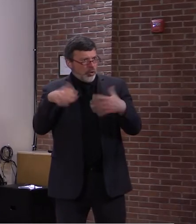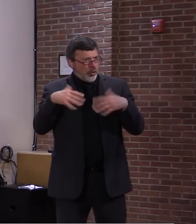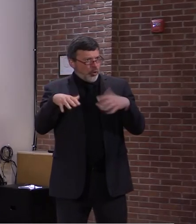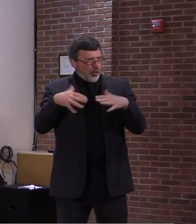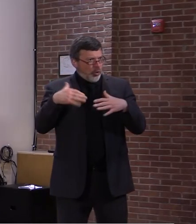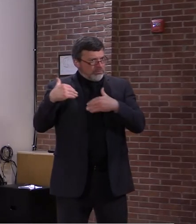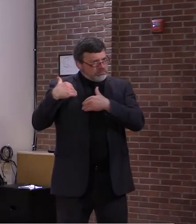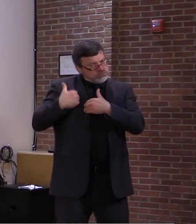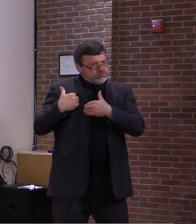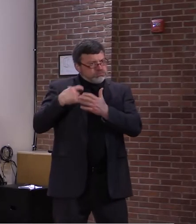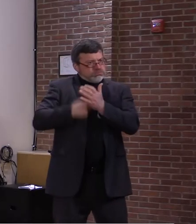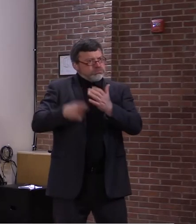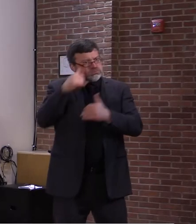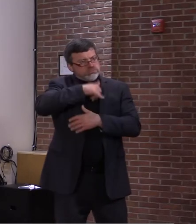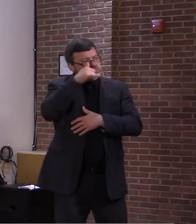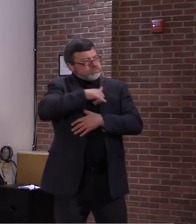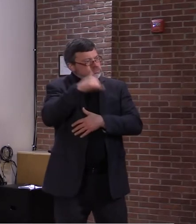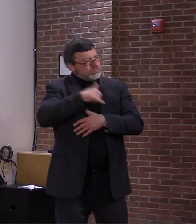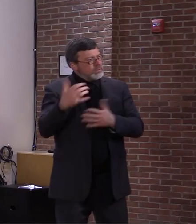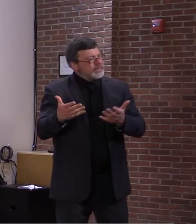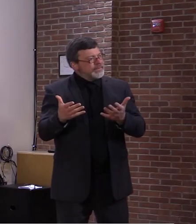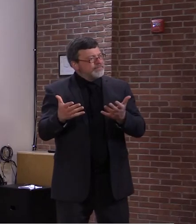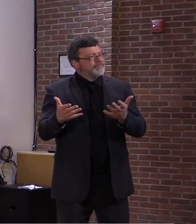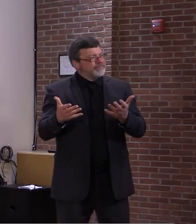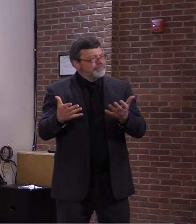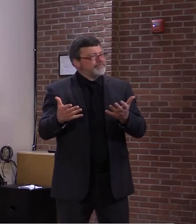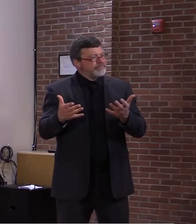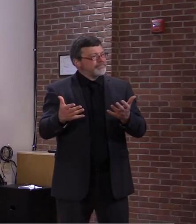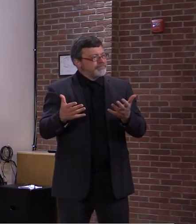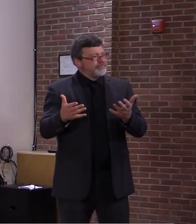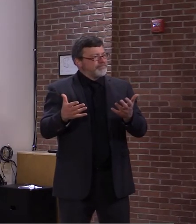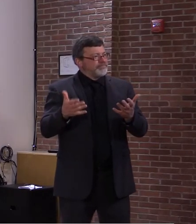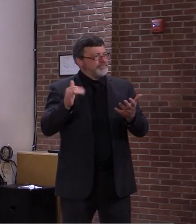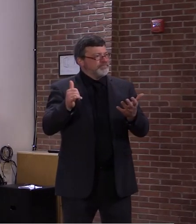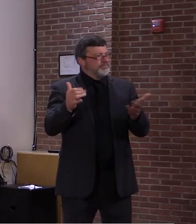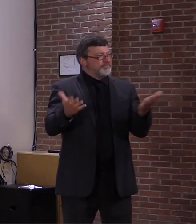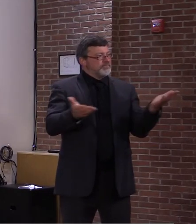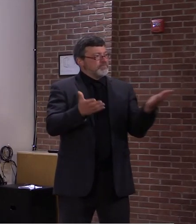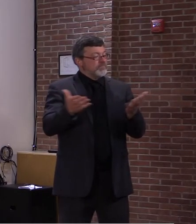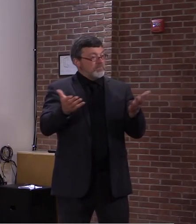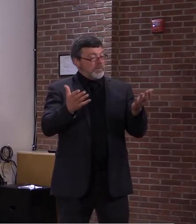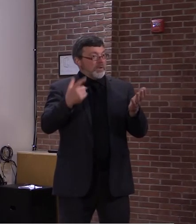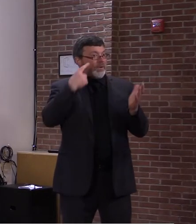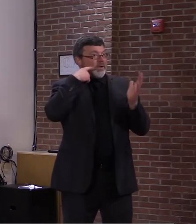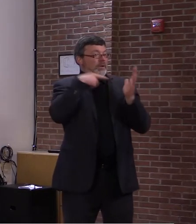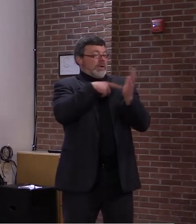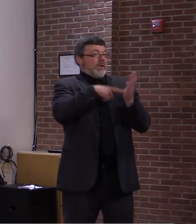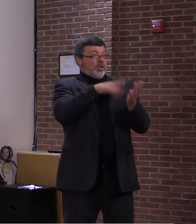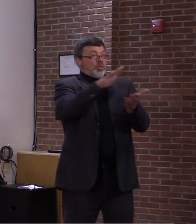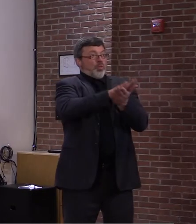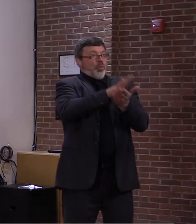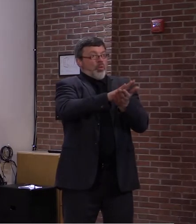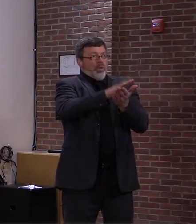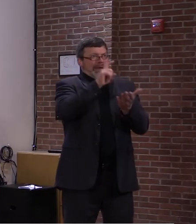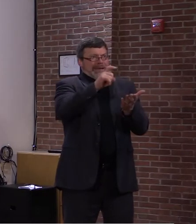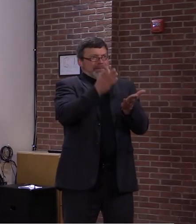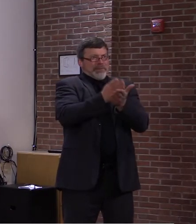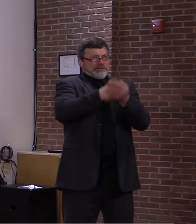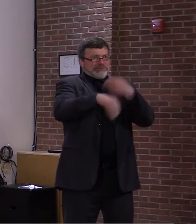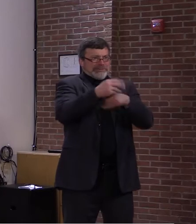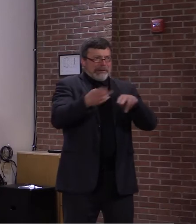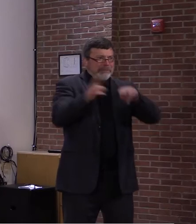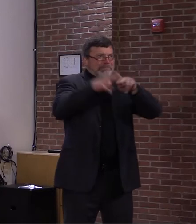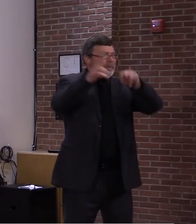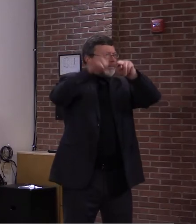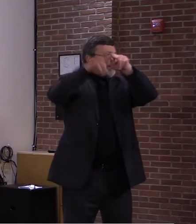appreciation that's occurred. It's generally then the education tax will be equalized, but that doesn't really give you a sense that the